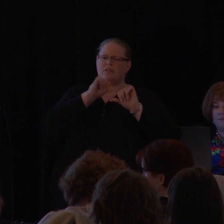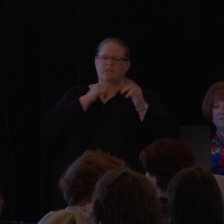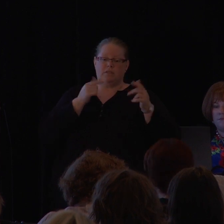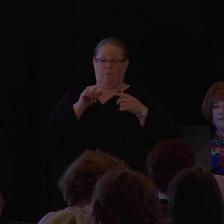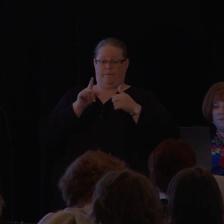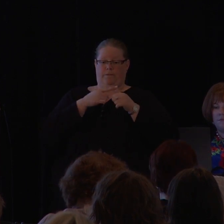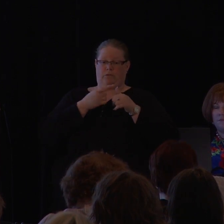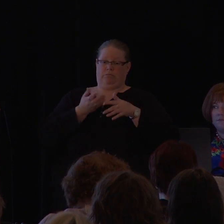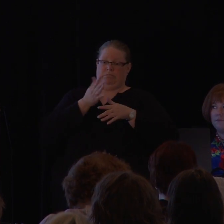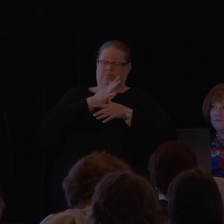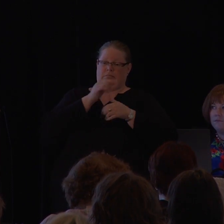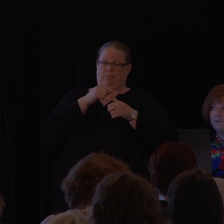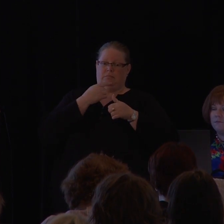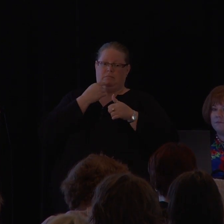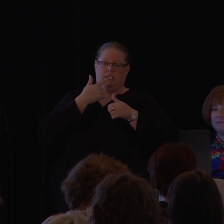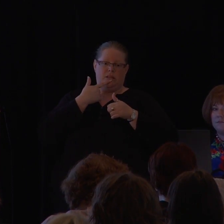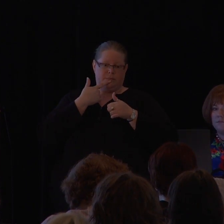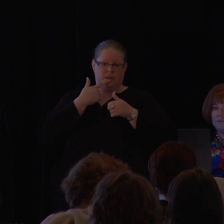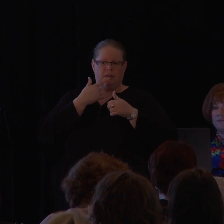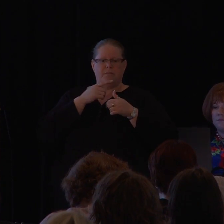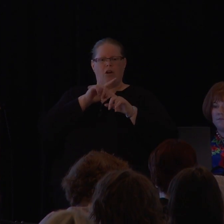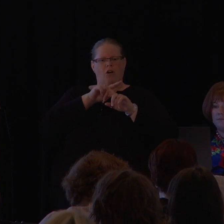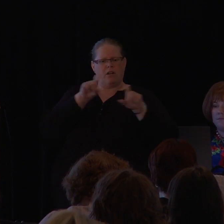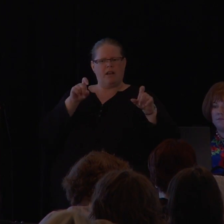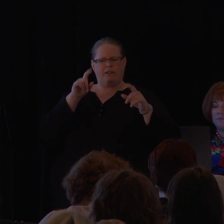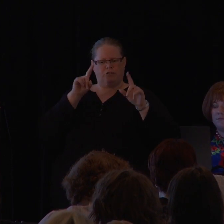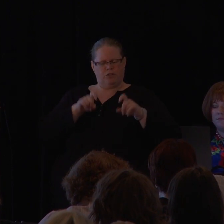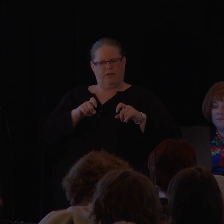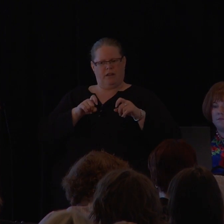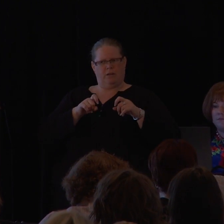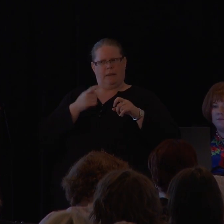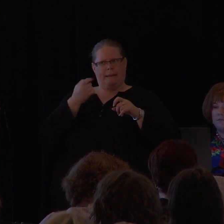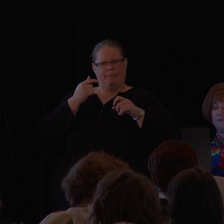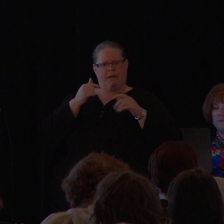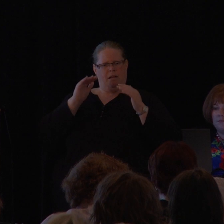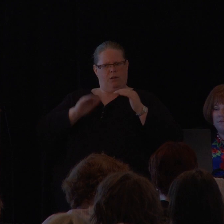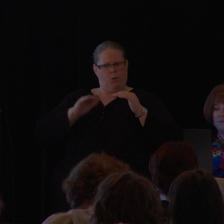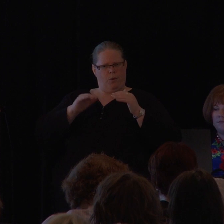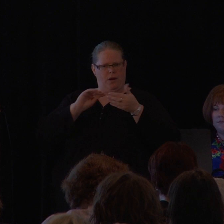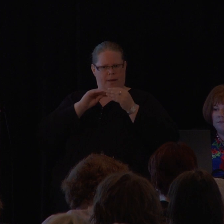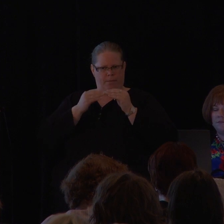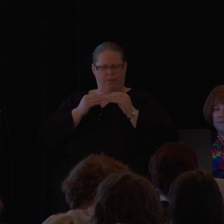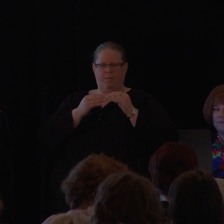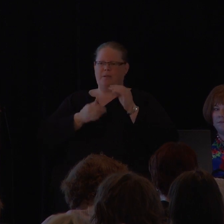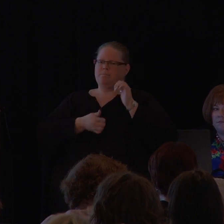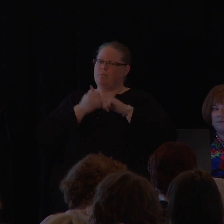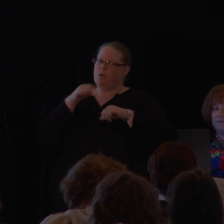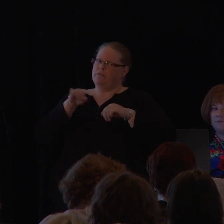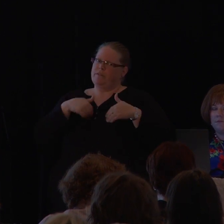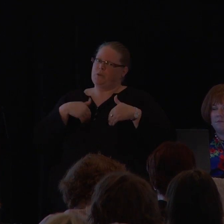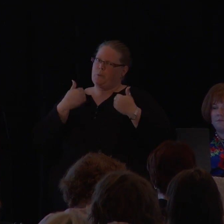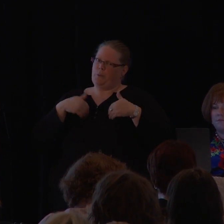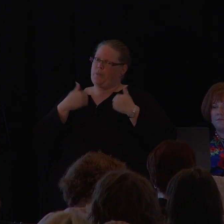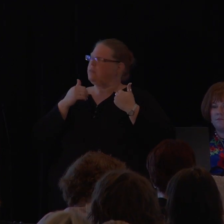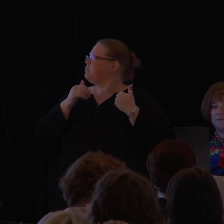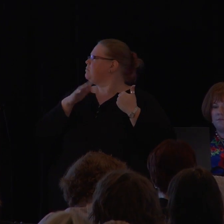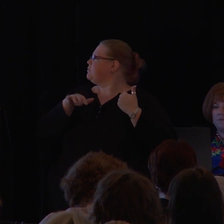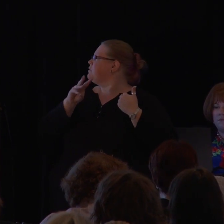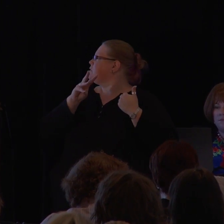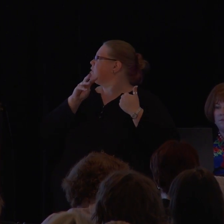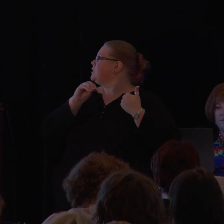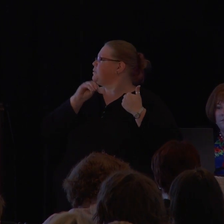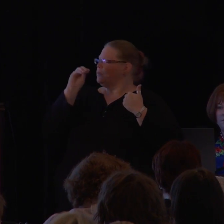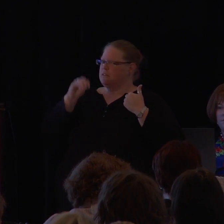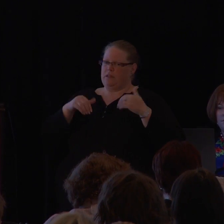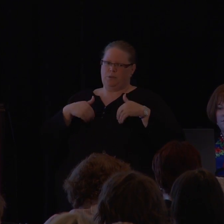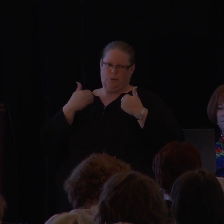orientation wasn't as high, and that's kind of interesting. Although 60% of the online were youth, there was a spread there, so there the breakdown, and you could give more